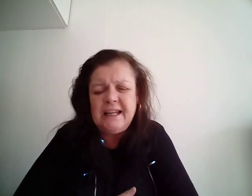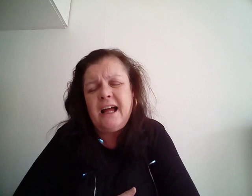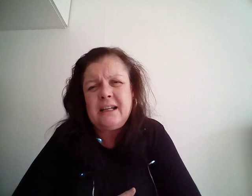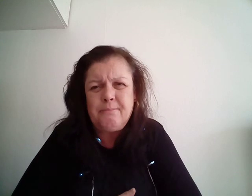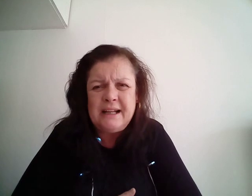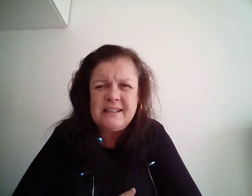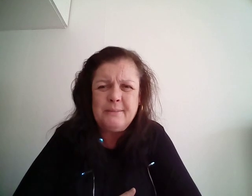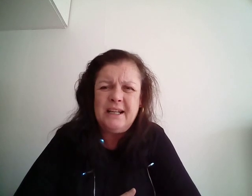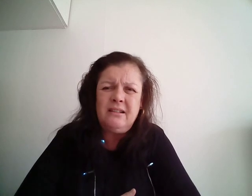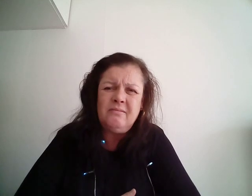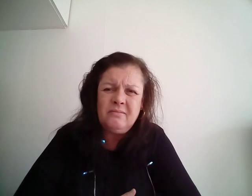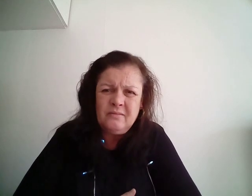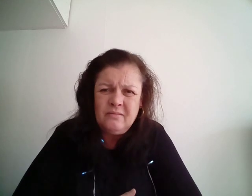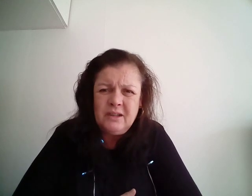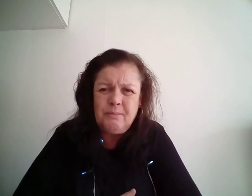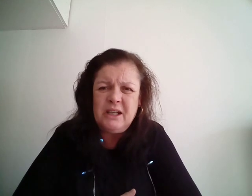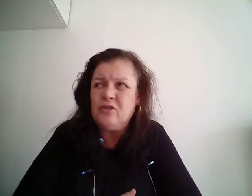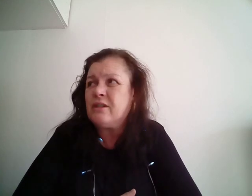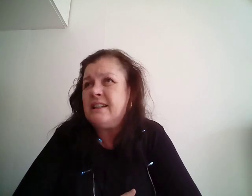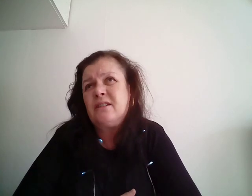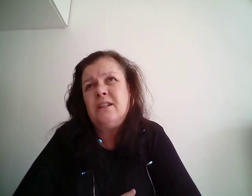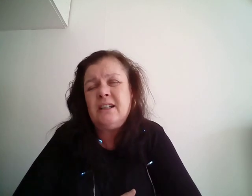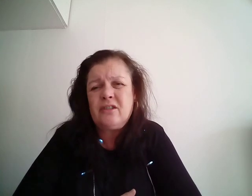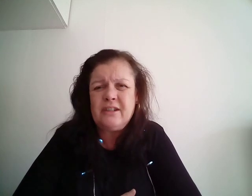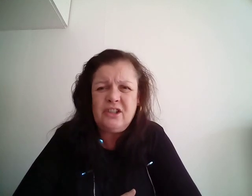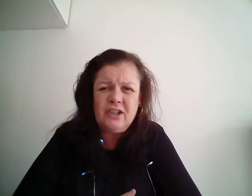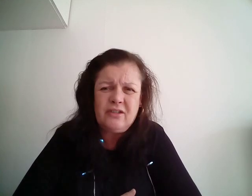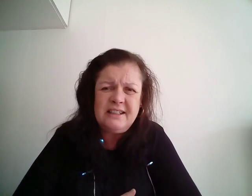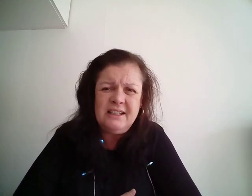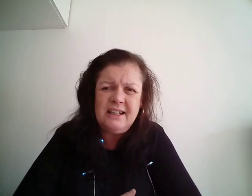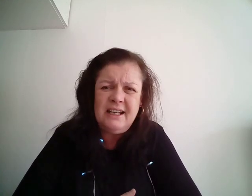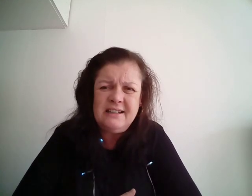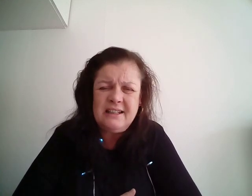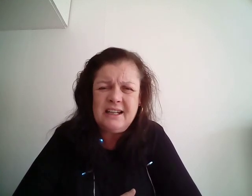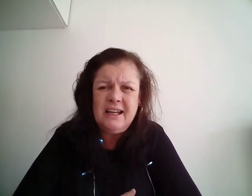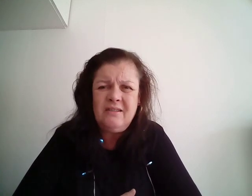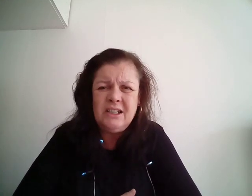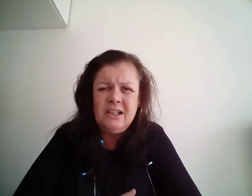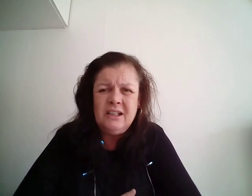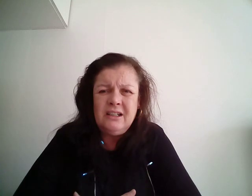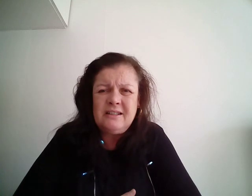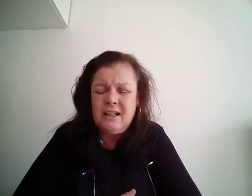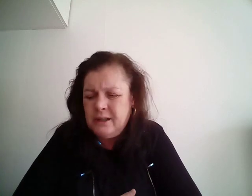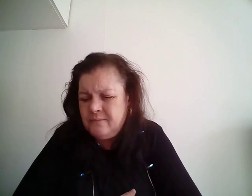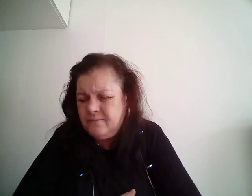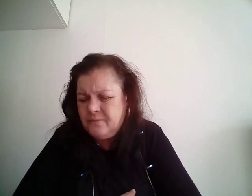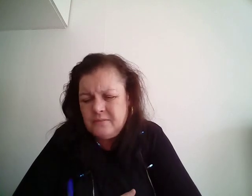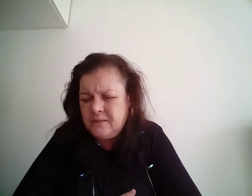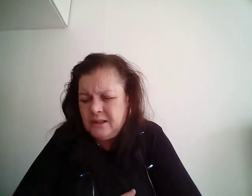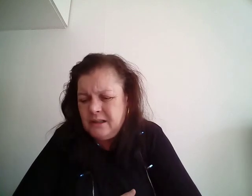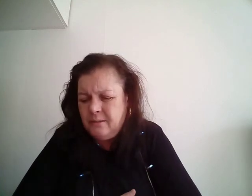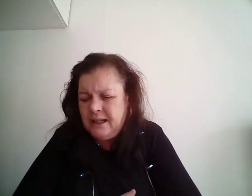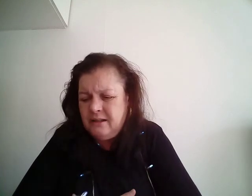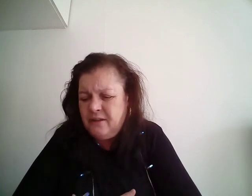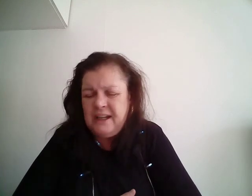like a bad smell, the putrid little creature, cretin that he is, okay? So, I mean, if he